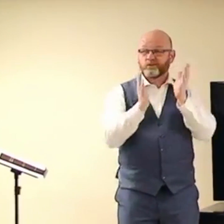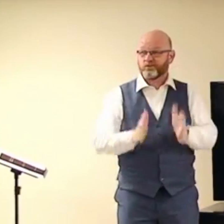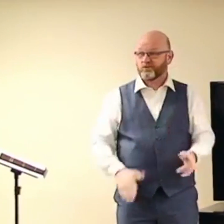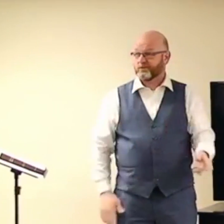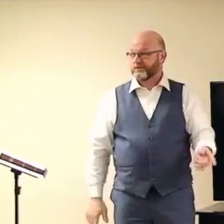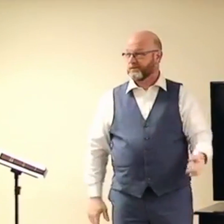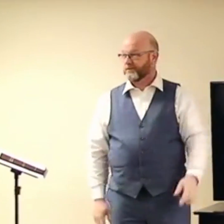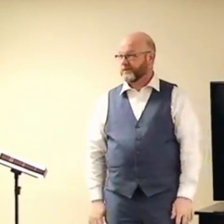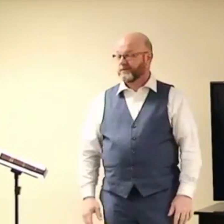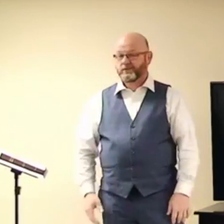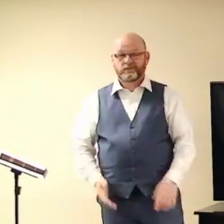field